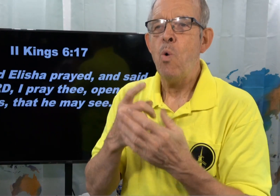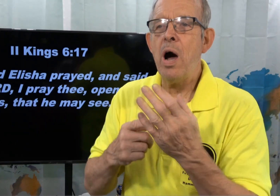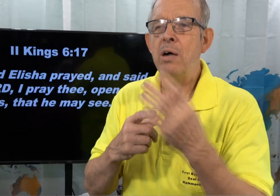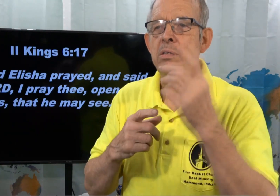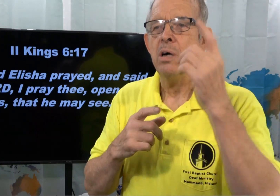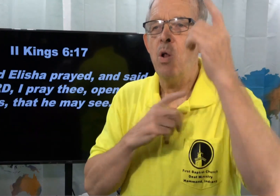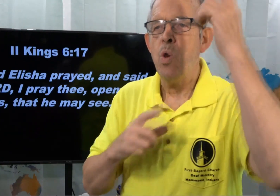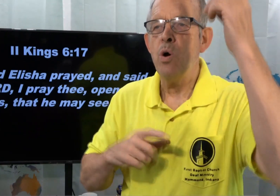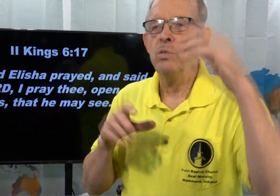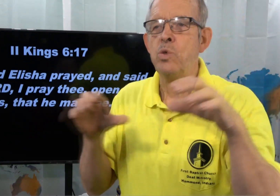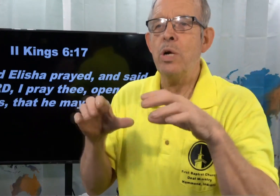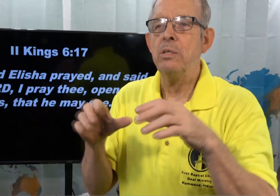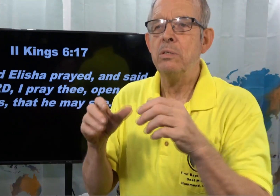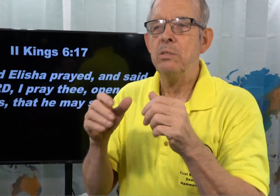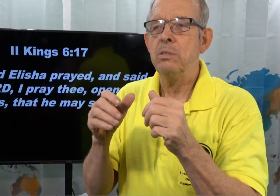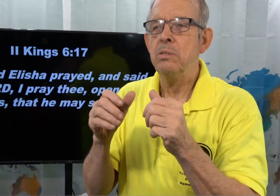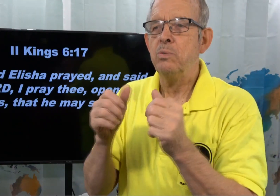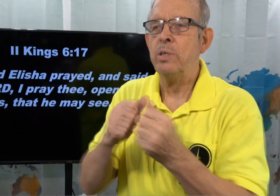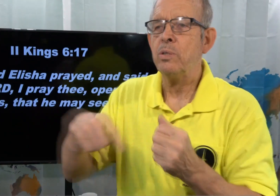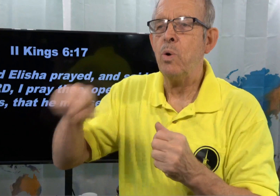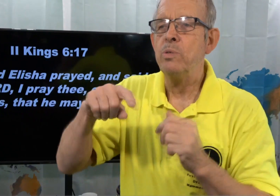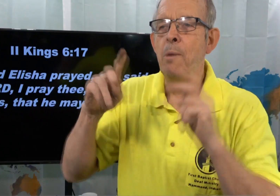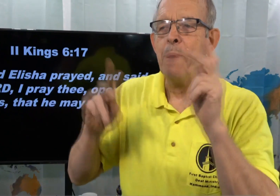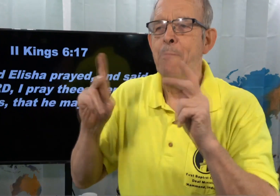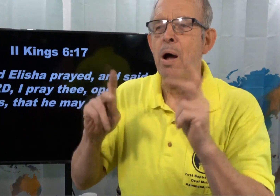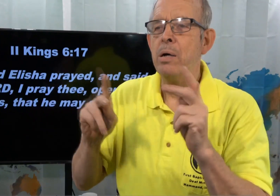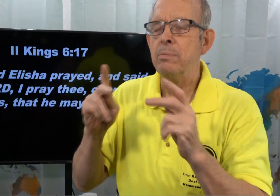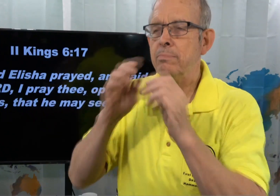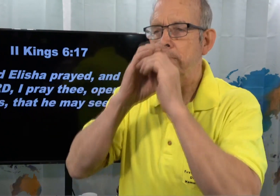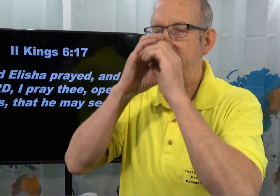what Lord is doing with those people.